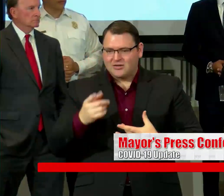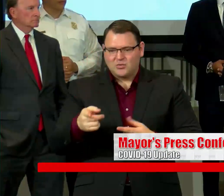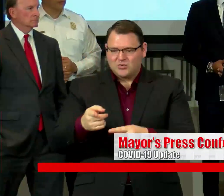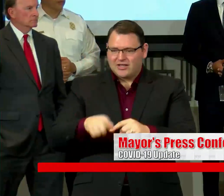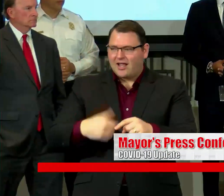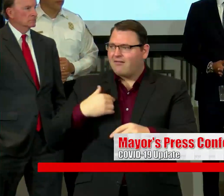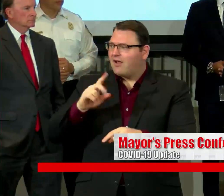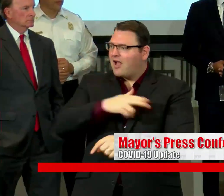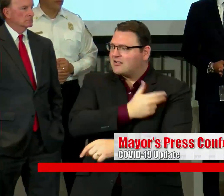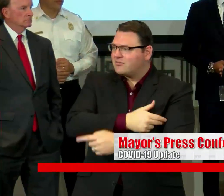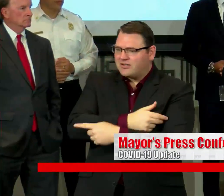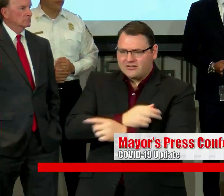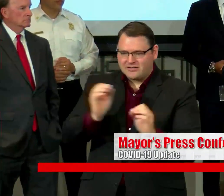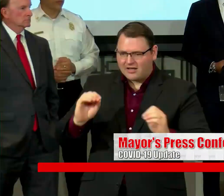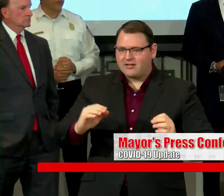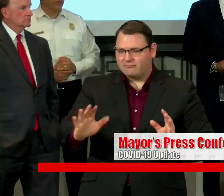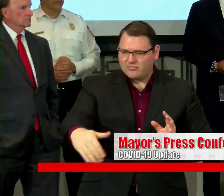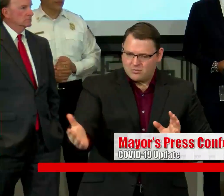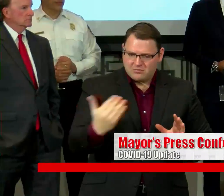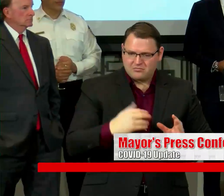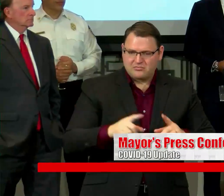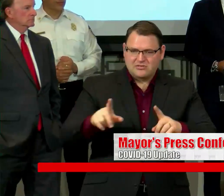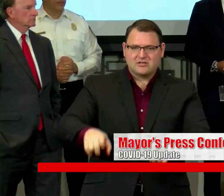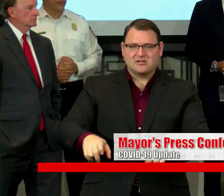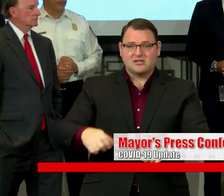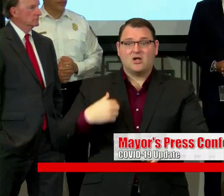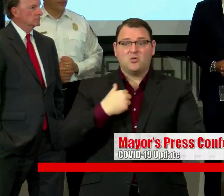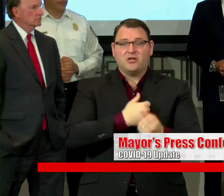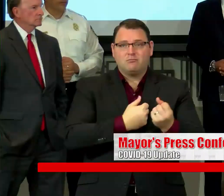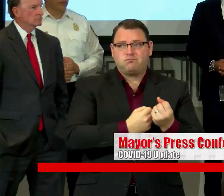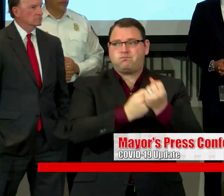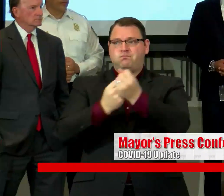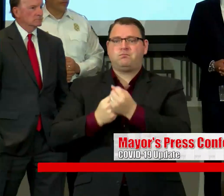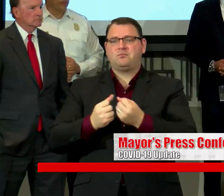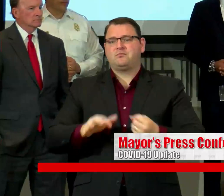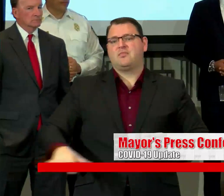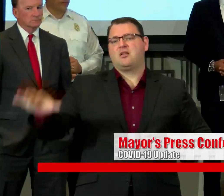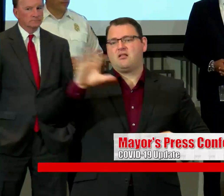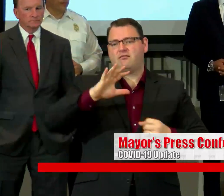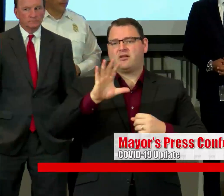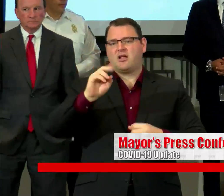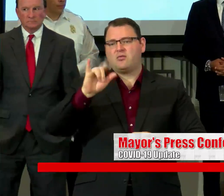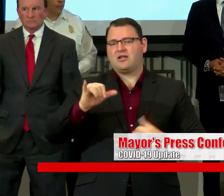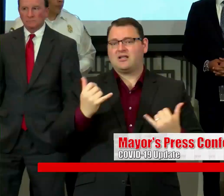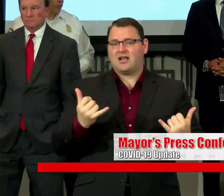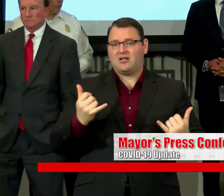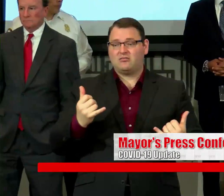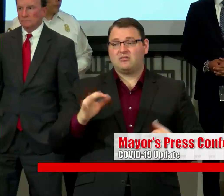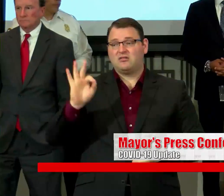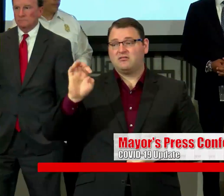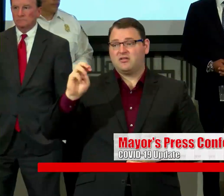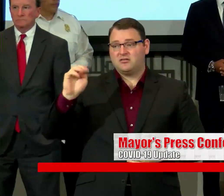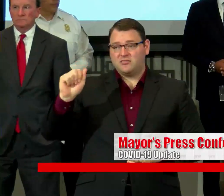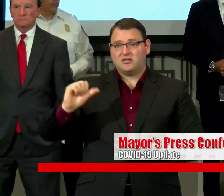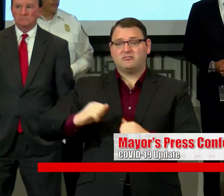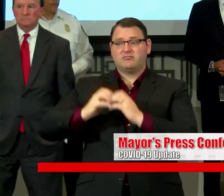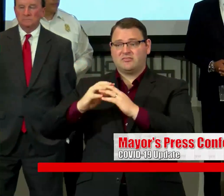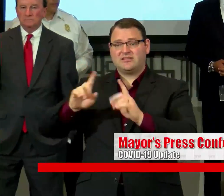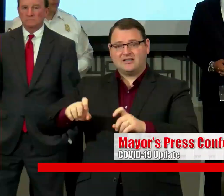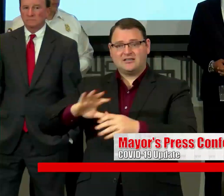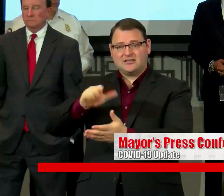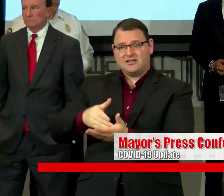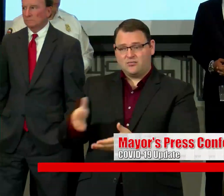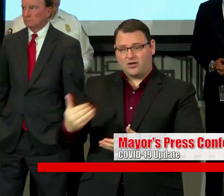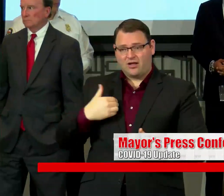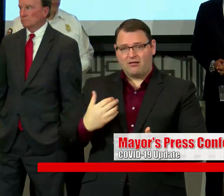that's our primary mission right now, is to support all the other counties, because we do have the support for the federal government right now with the big testing sites. We do have a lot of places